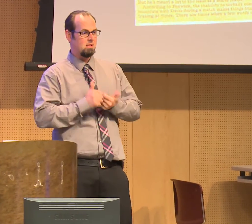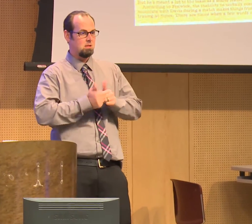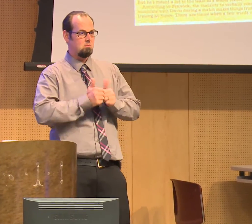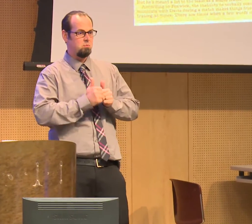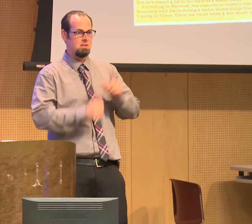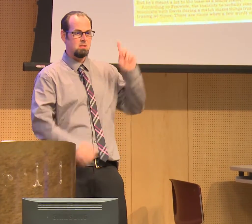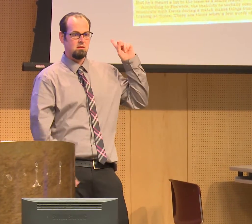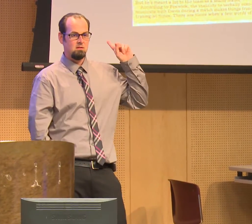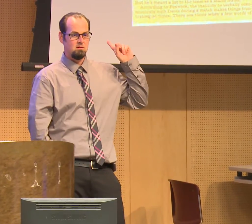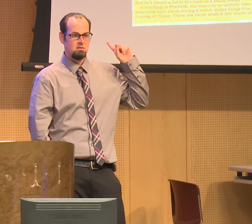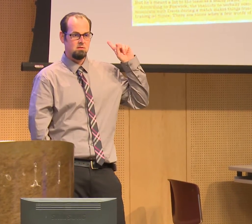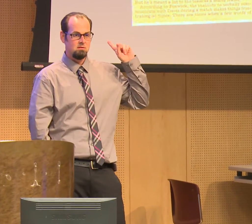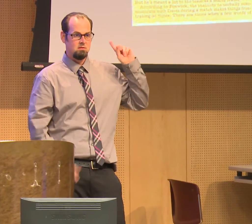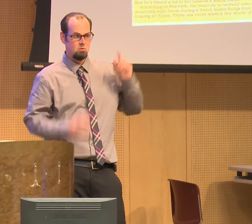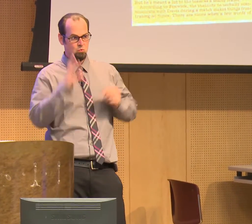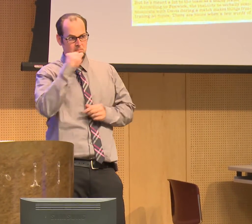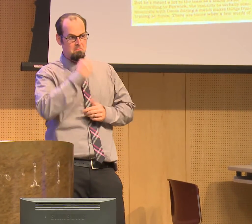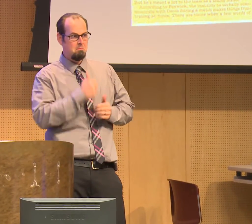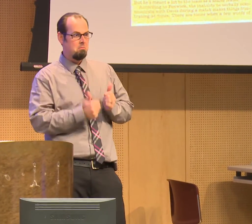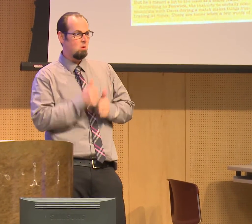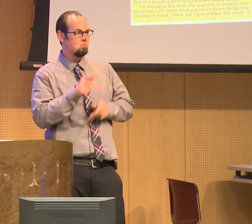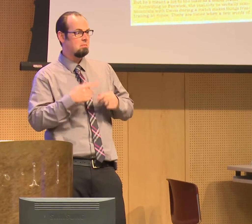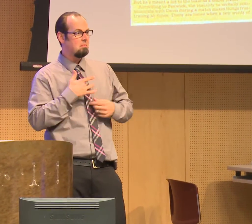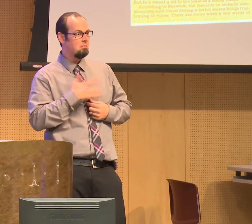Let me explain about my sports.